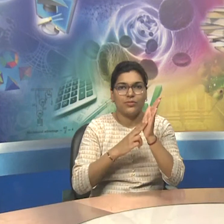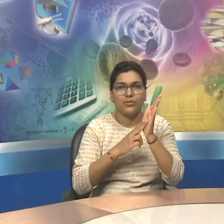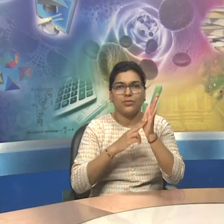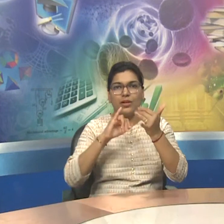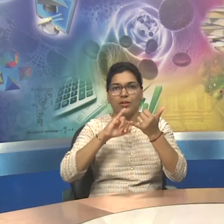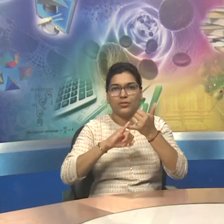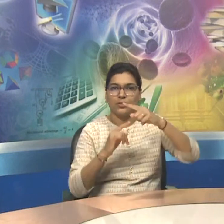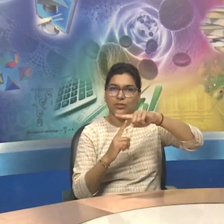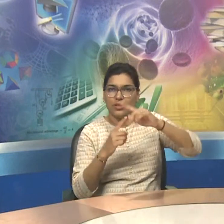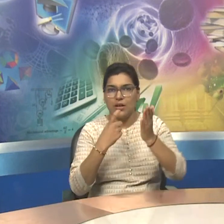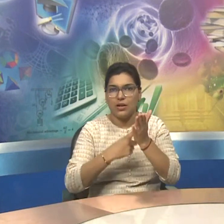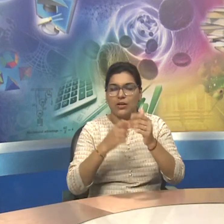and the